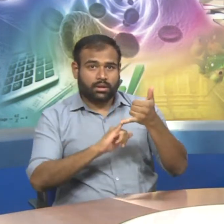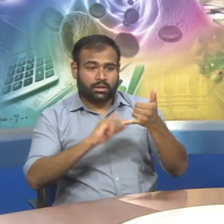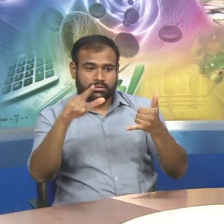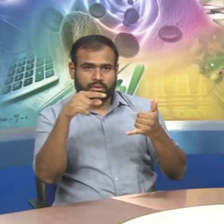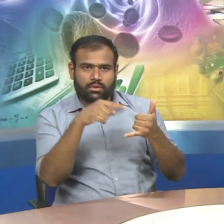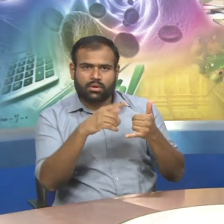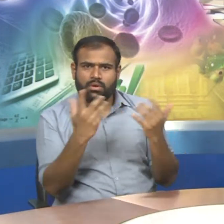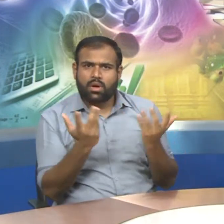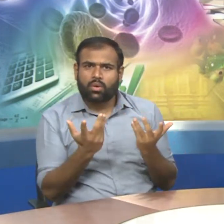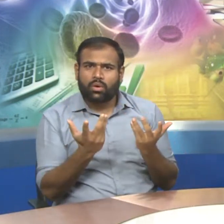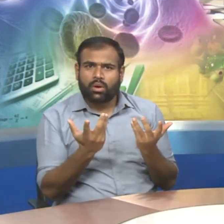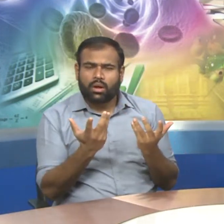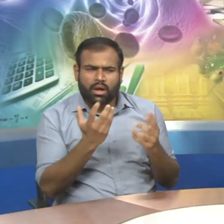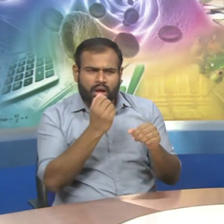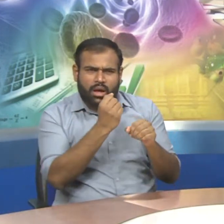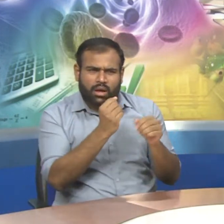Now you can see that